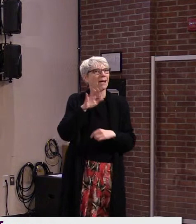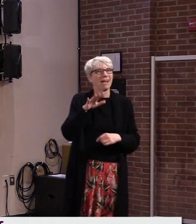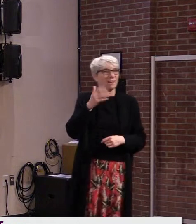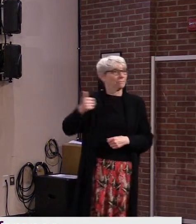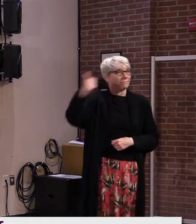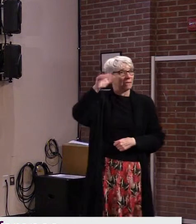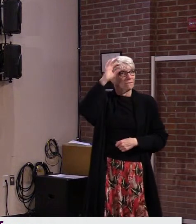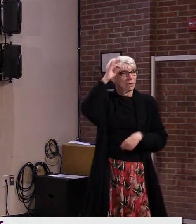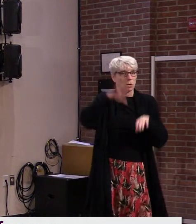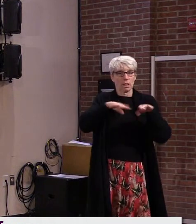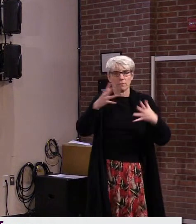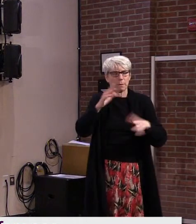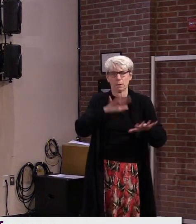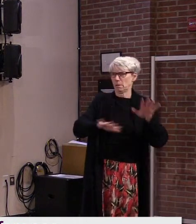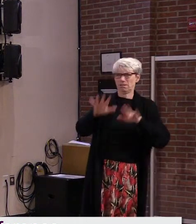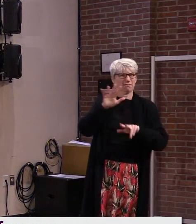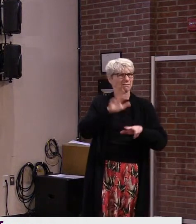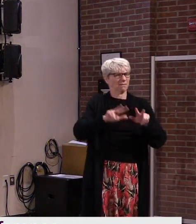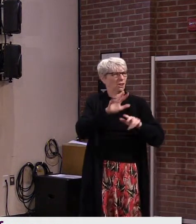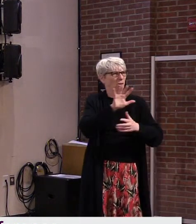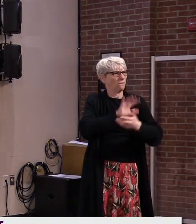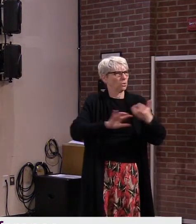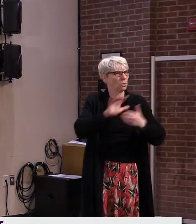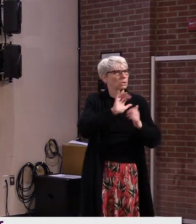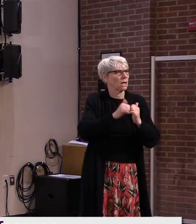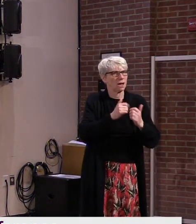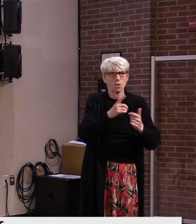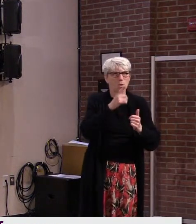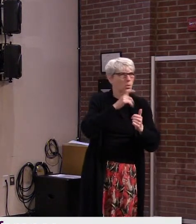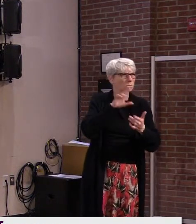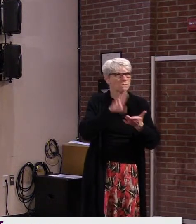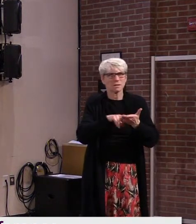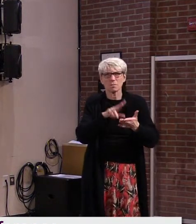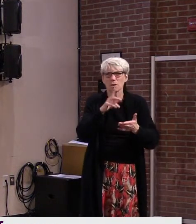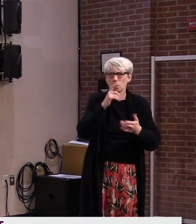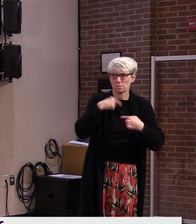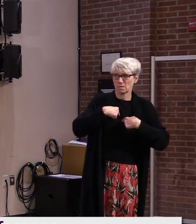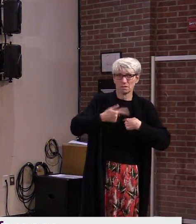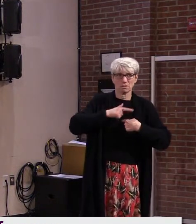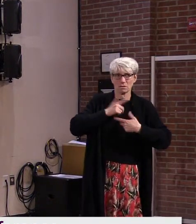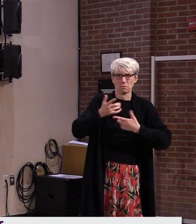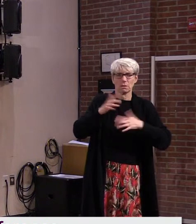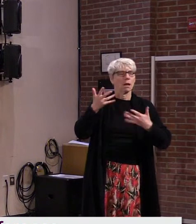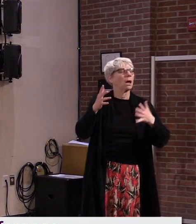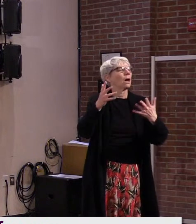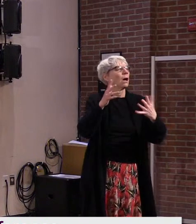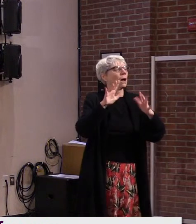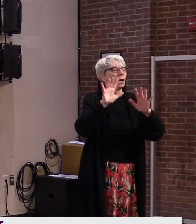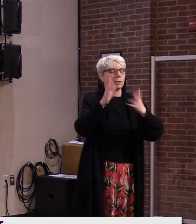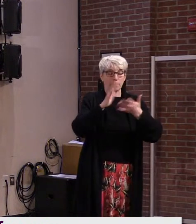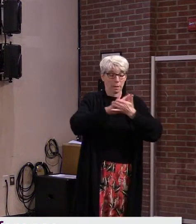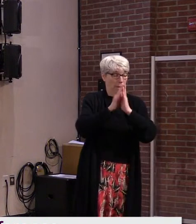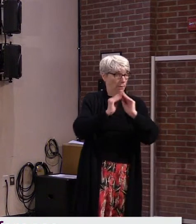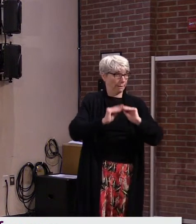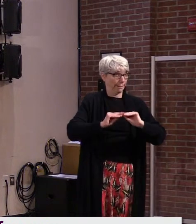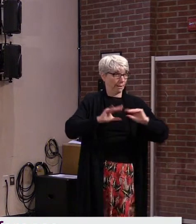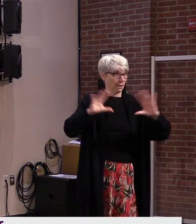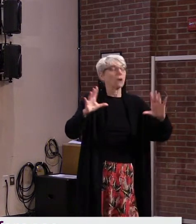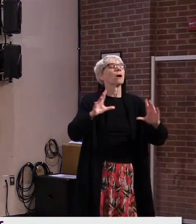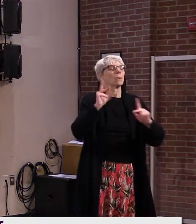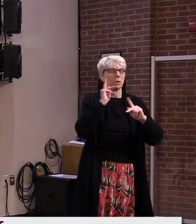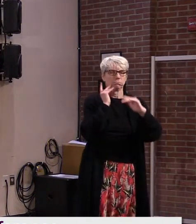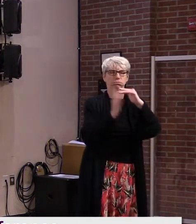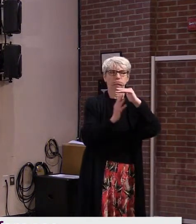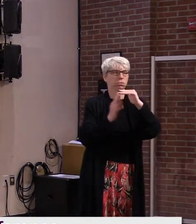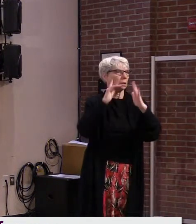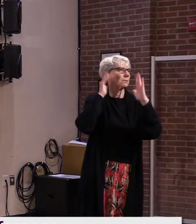out. So I think once the dust clears on this, we'll see a lot more people. And